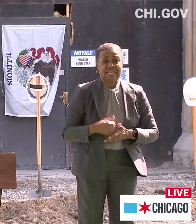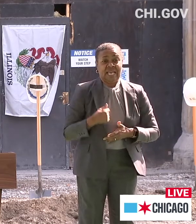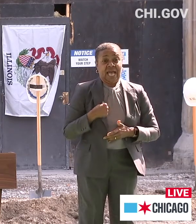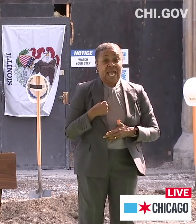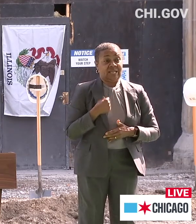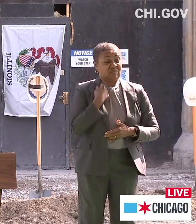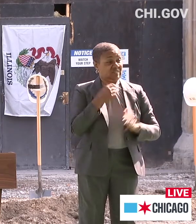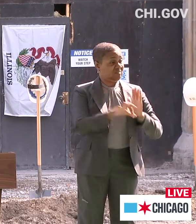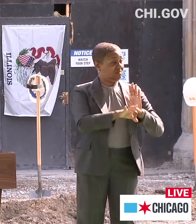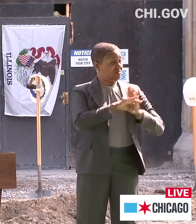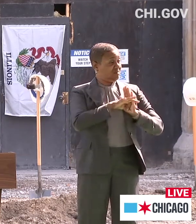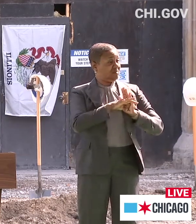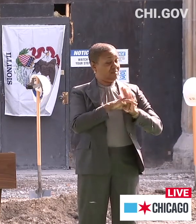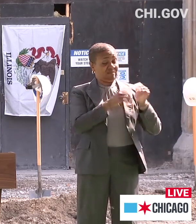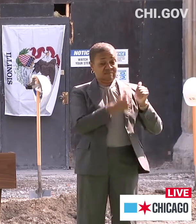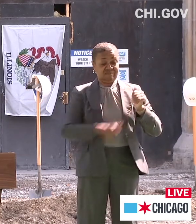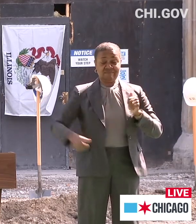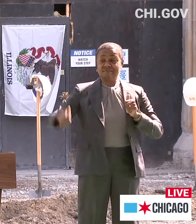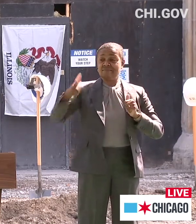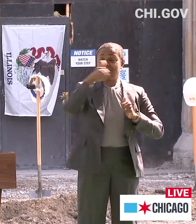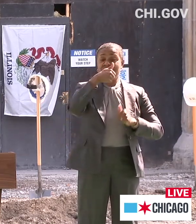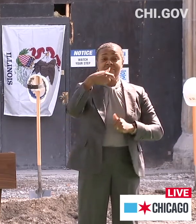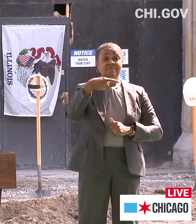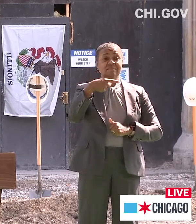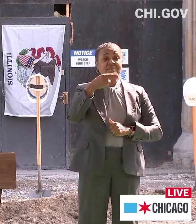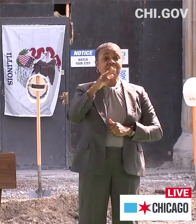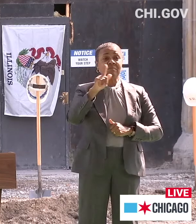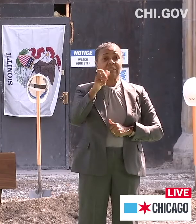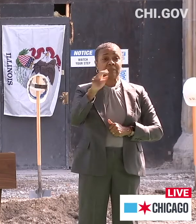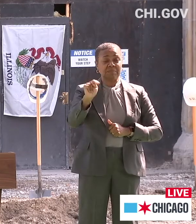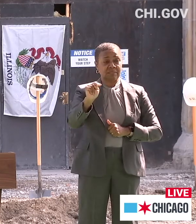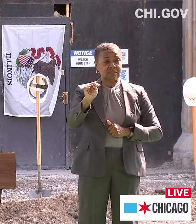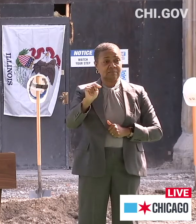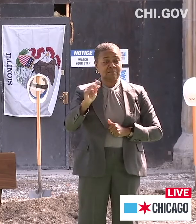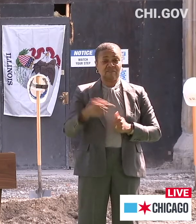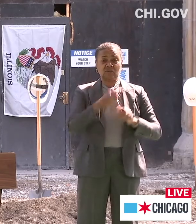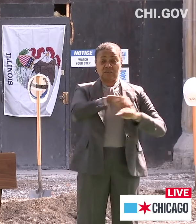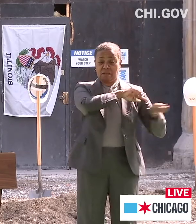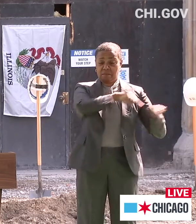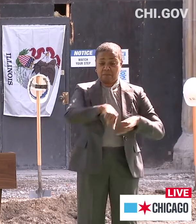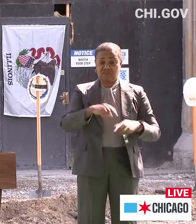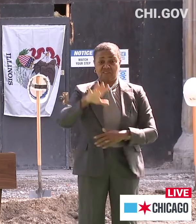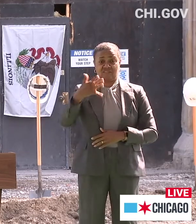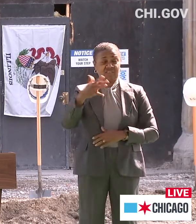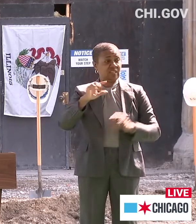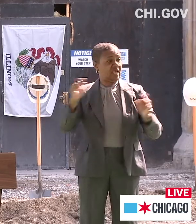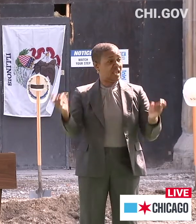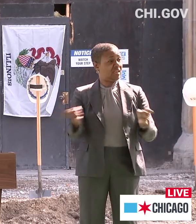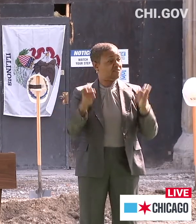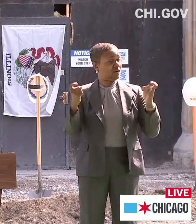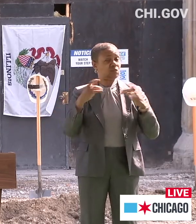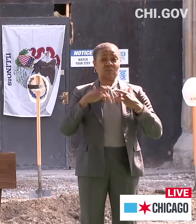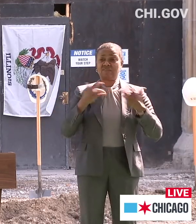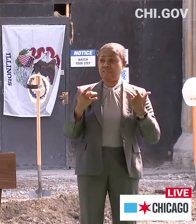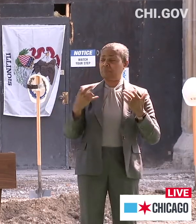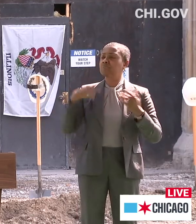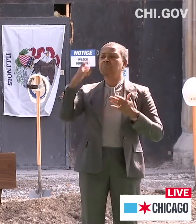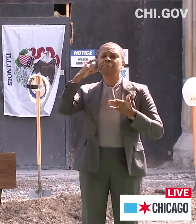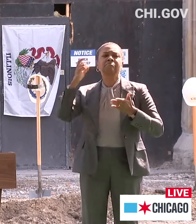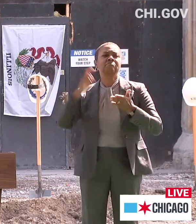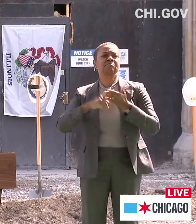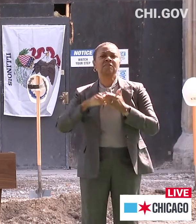been selected as the superintendent of Pullman. I made my first trip down here for the 5th anniversary event. We celebrated the